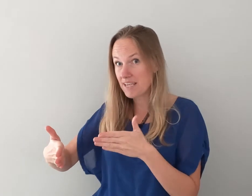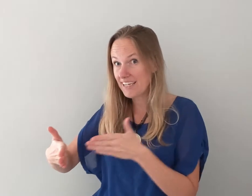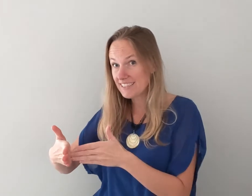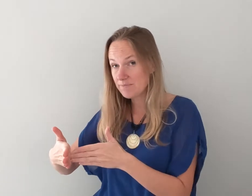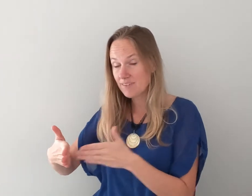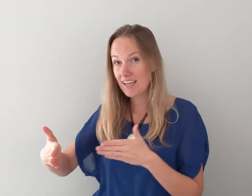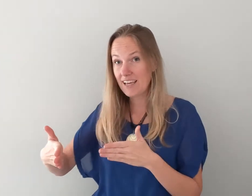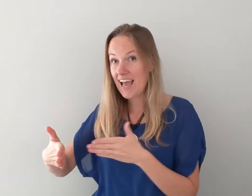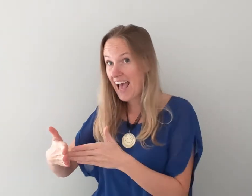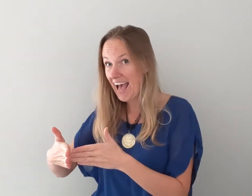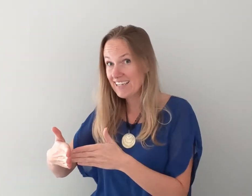it. Okay, at.